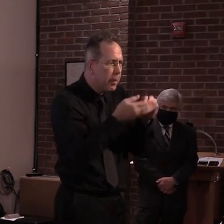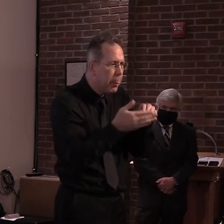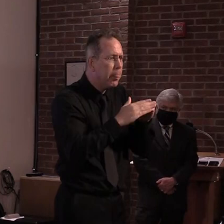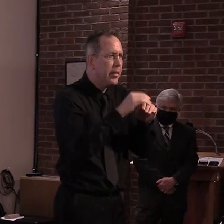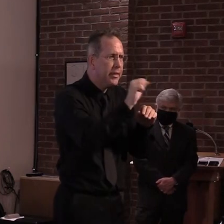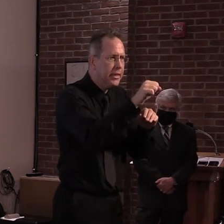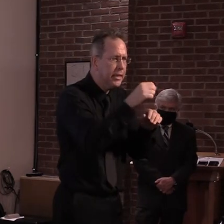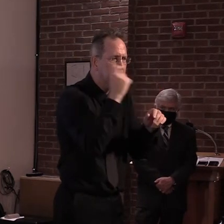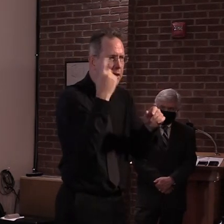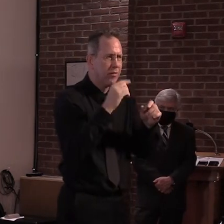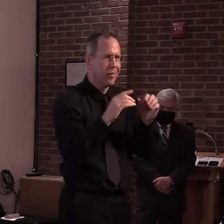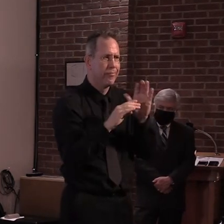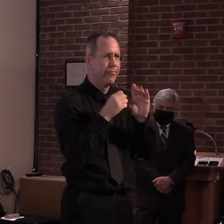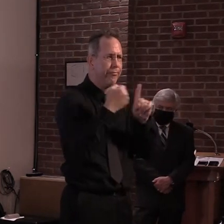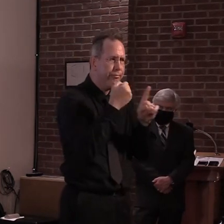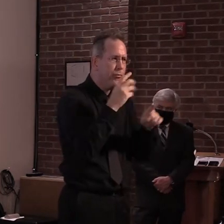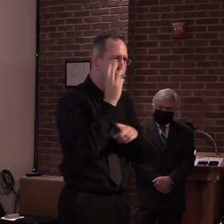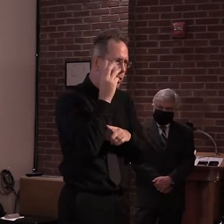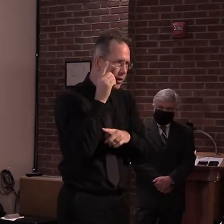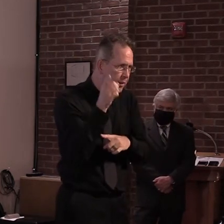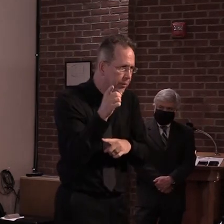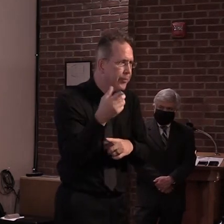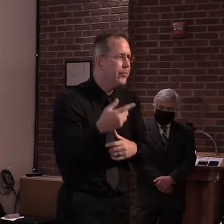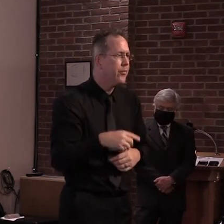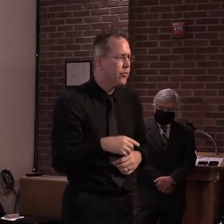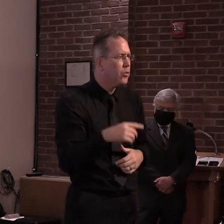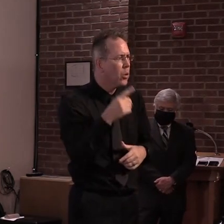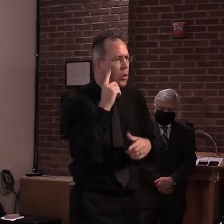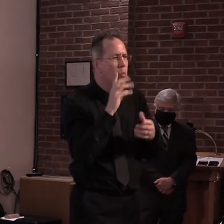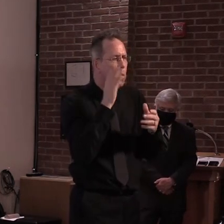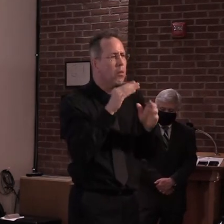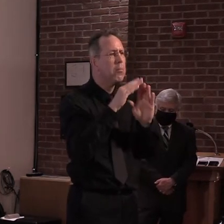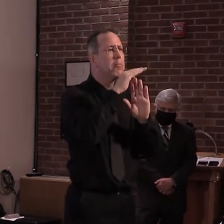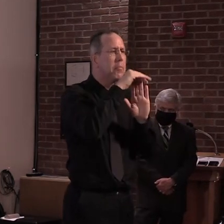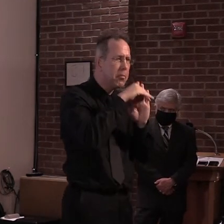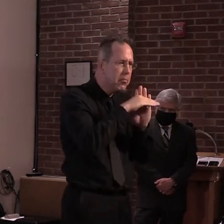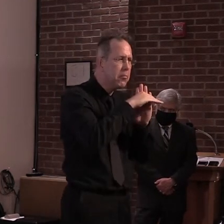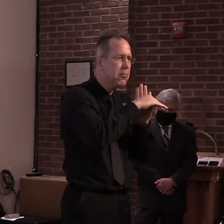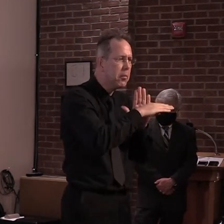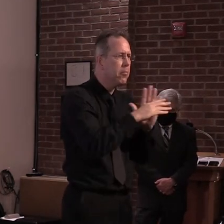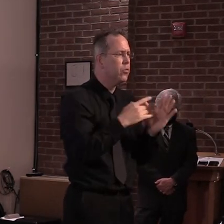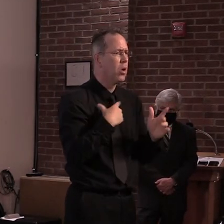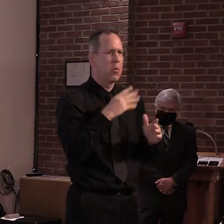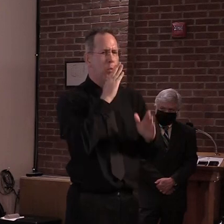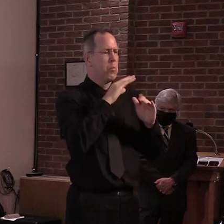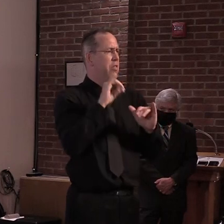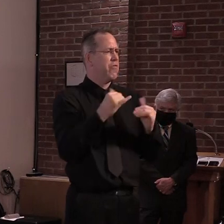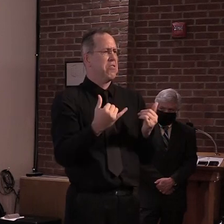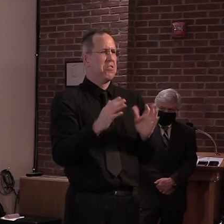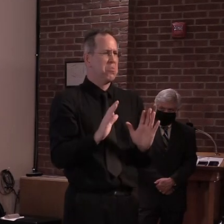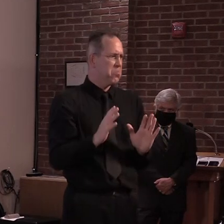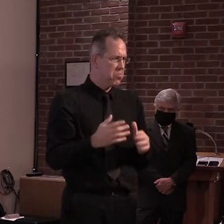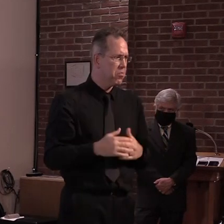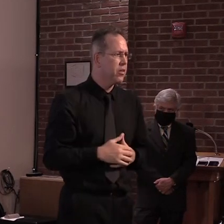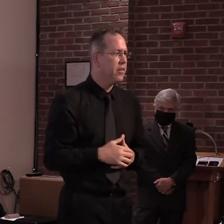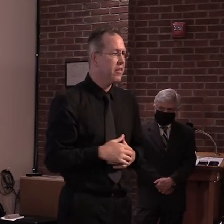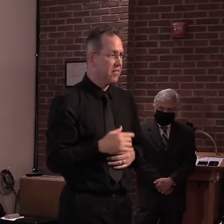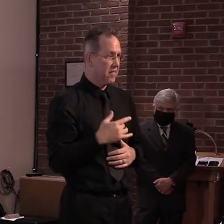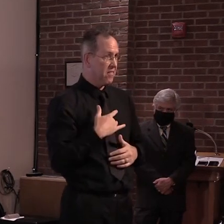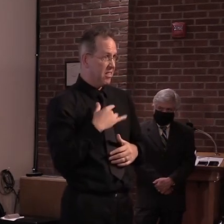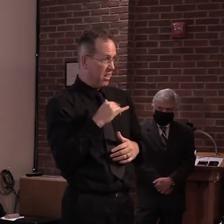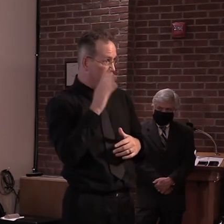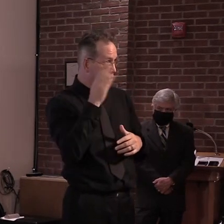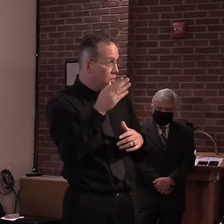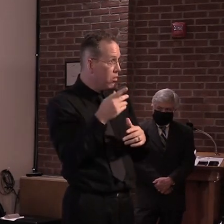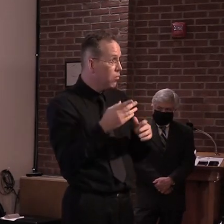growth, nor is the RT rate to a degree that we would be concerned that this signals broader community or